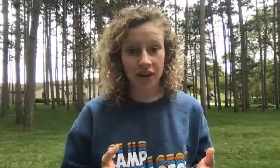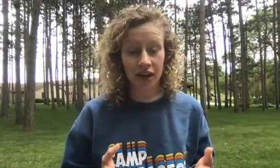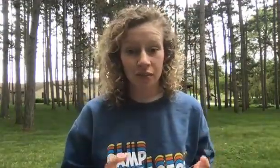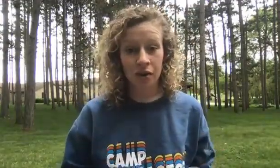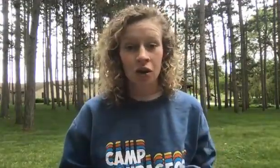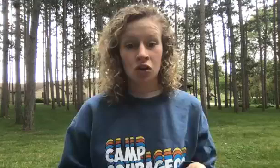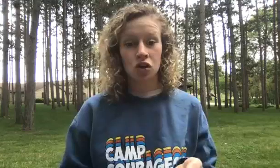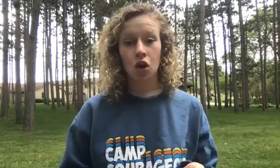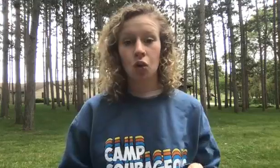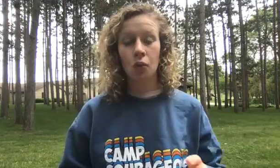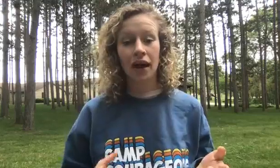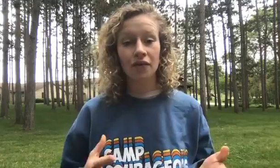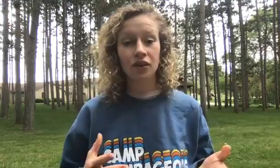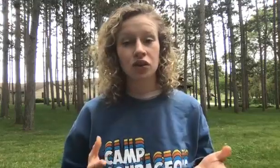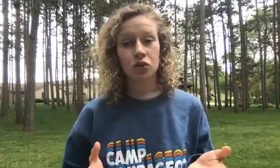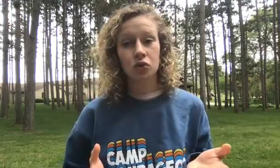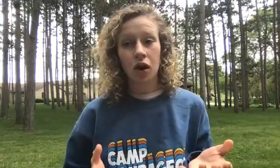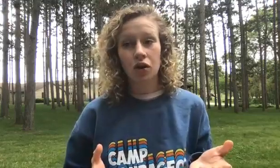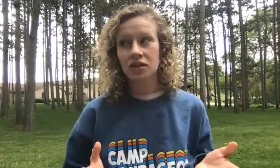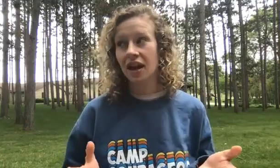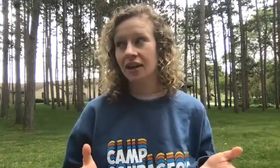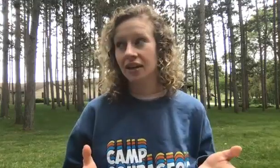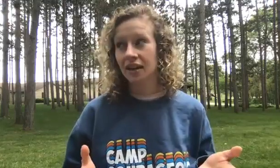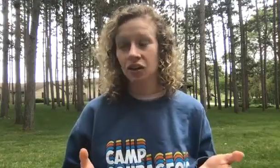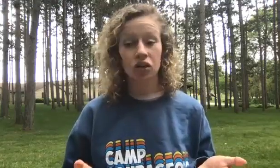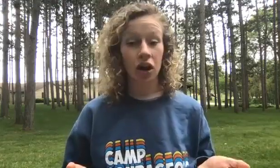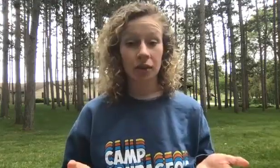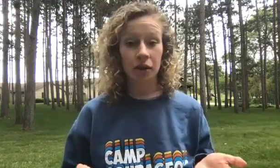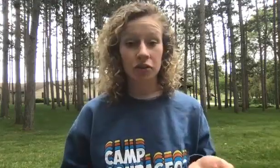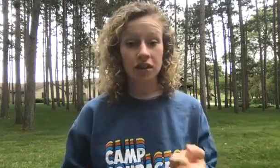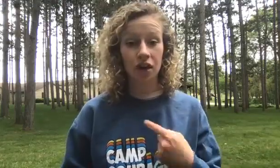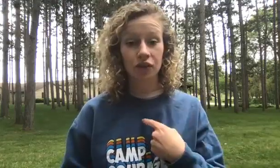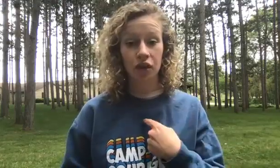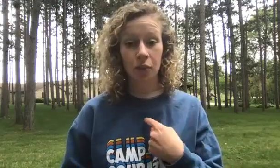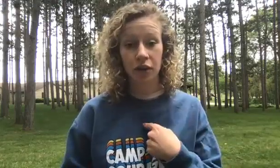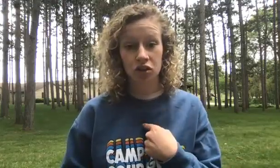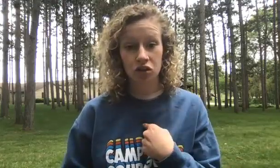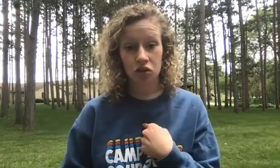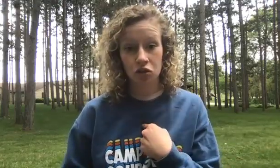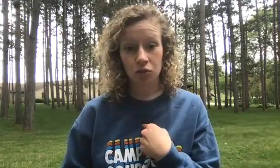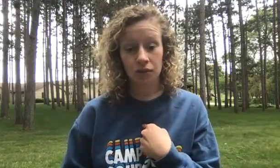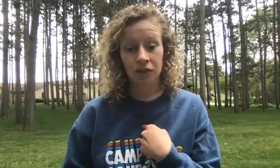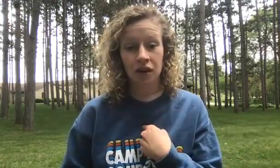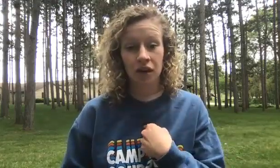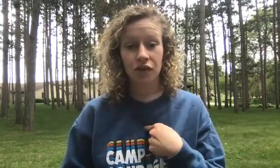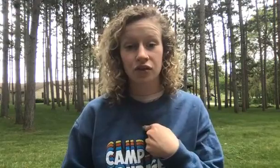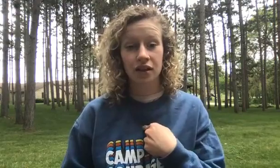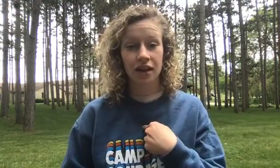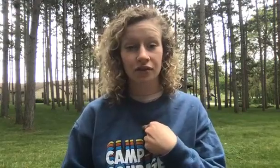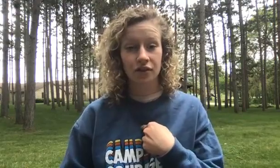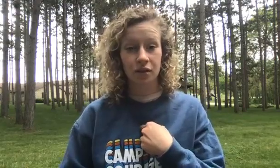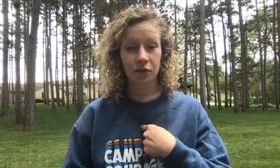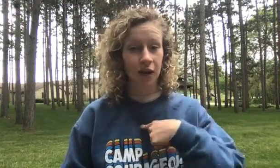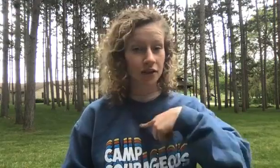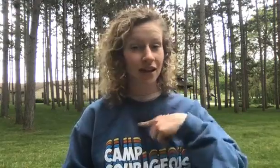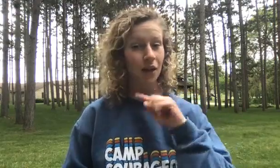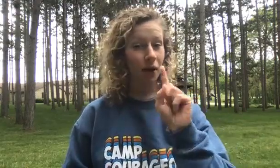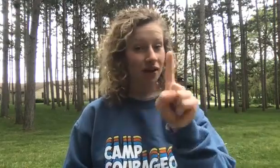name. So whenever you are signing and you're talking about yourself, you're going to point to you. If you're signing for someone else, like I want to know